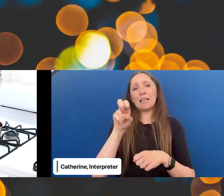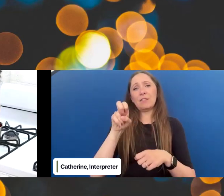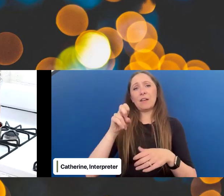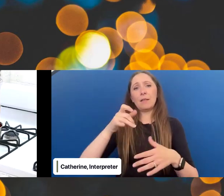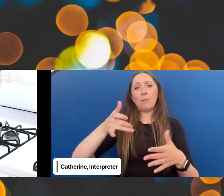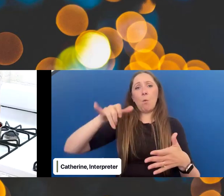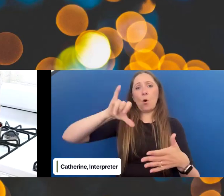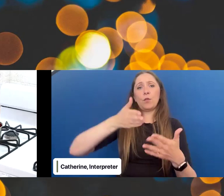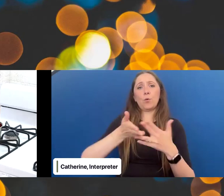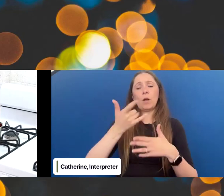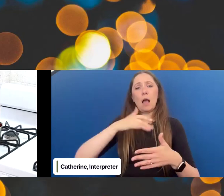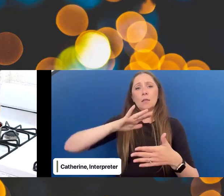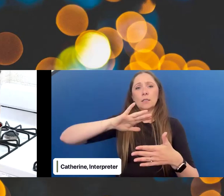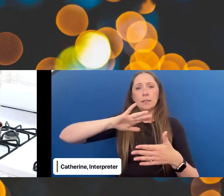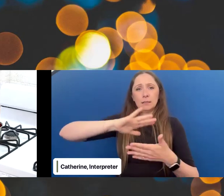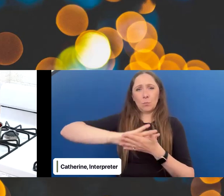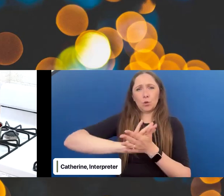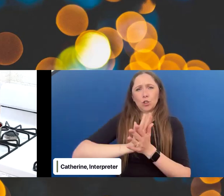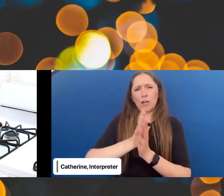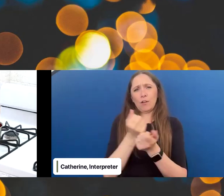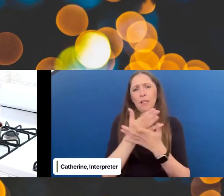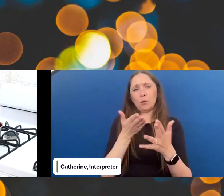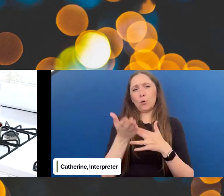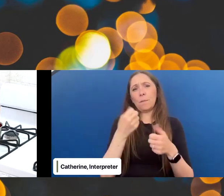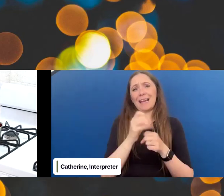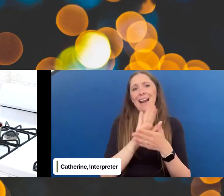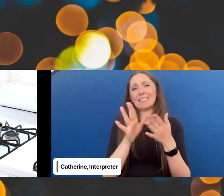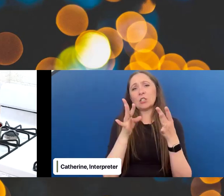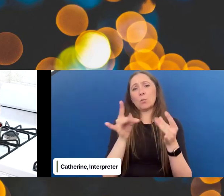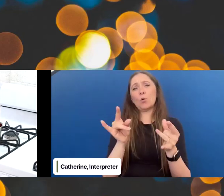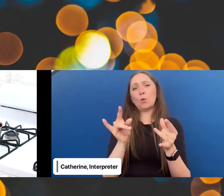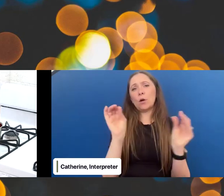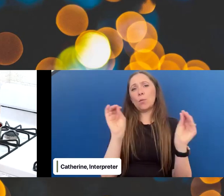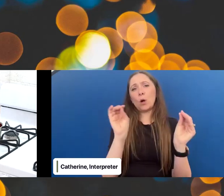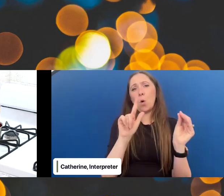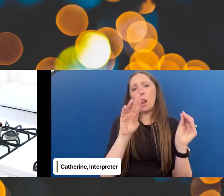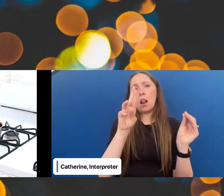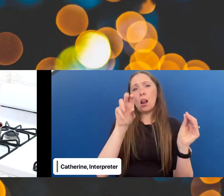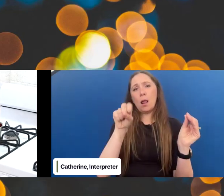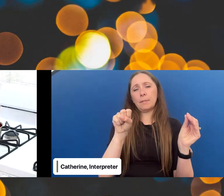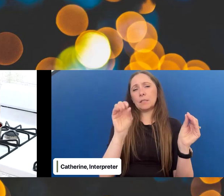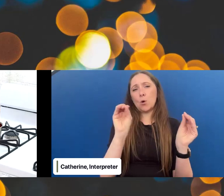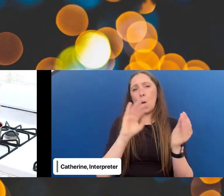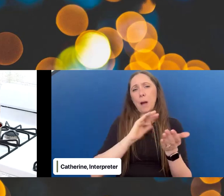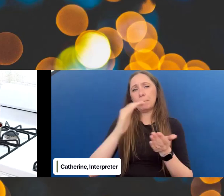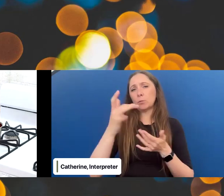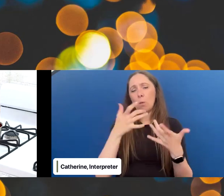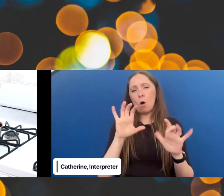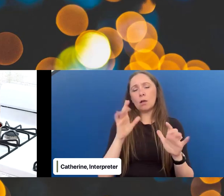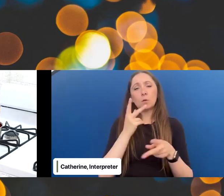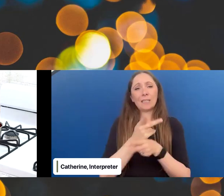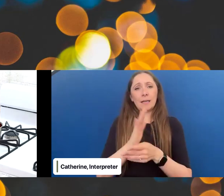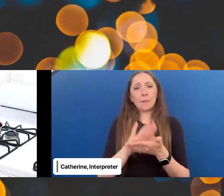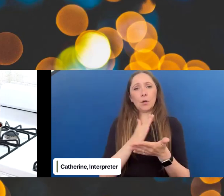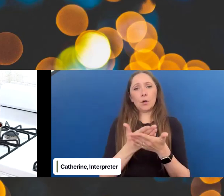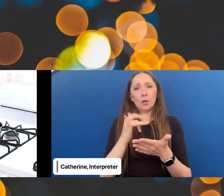minutes because it's thick. Keep it warm, but don't keep cooking it, all right? Because